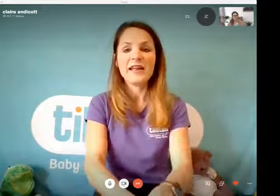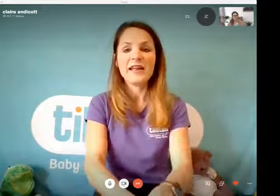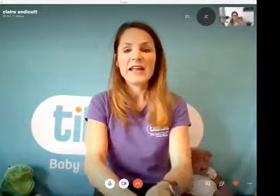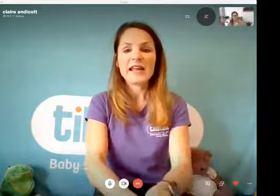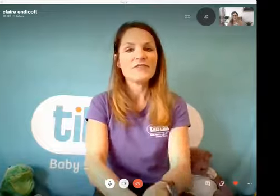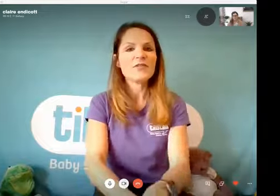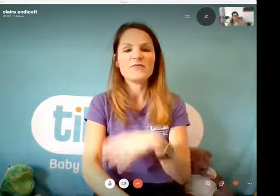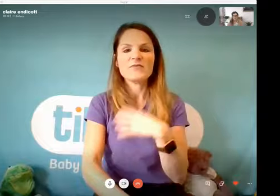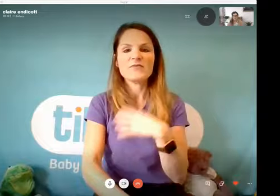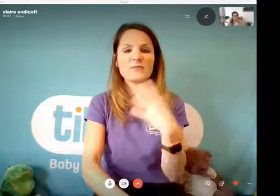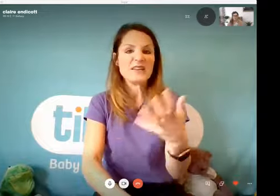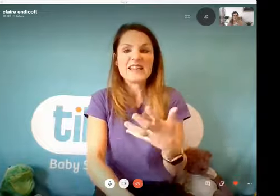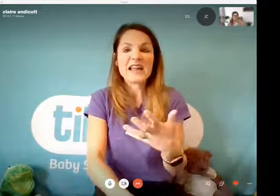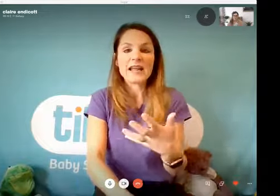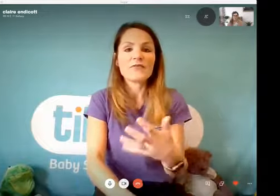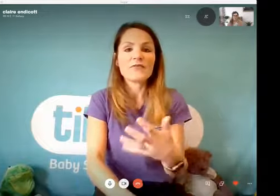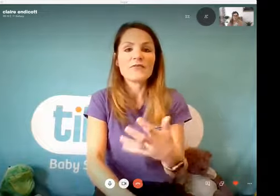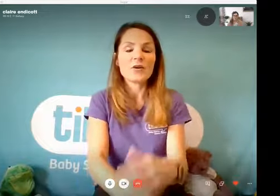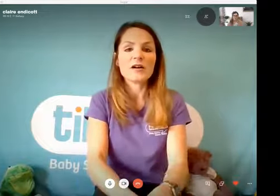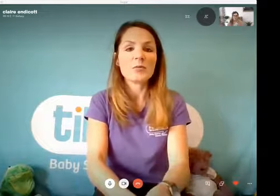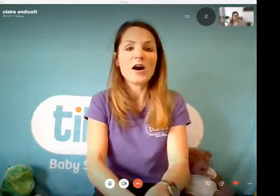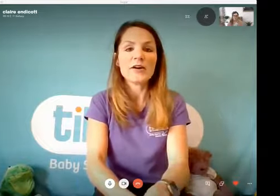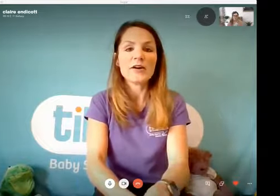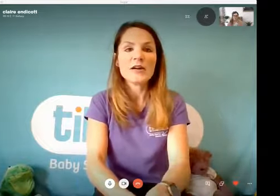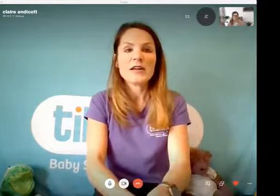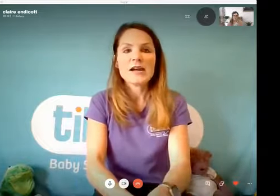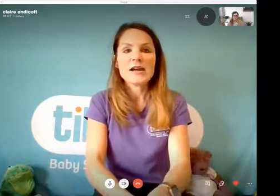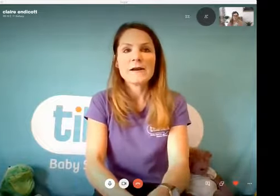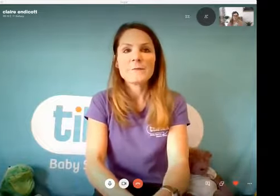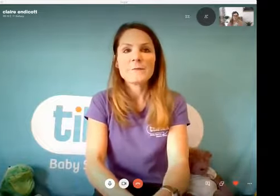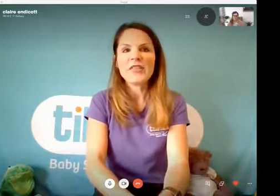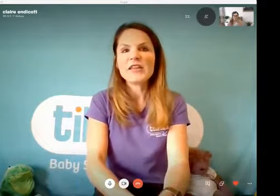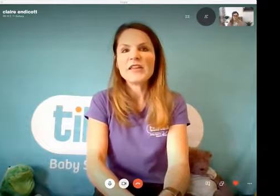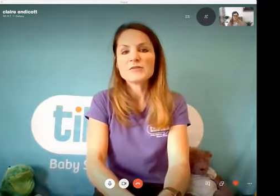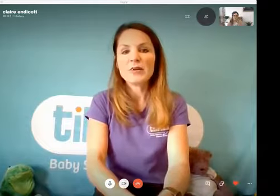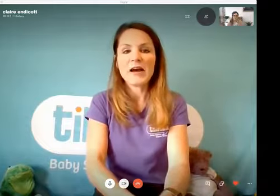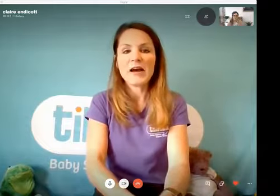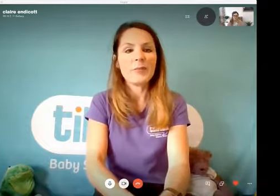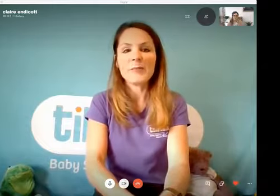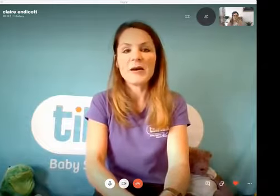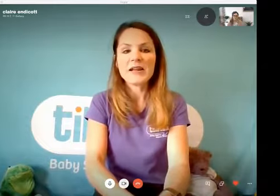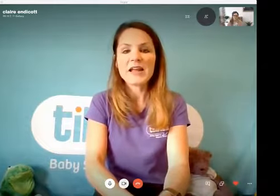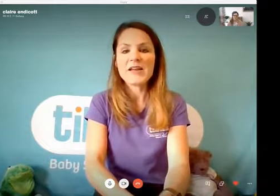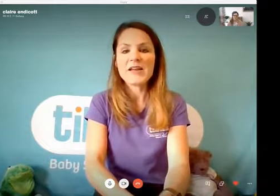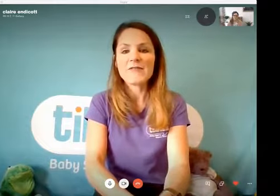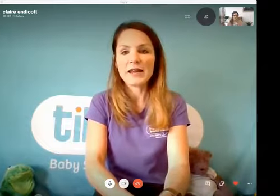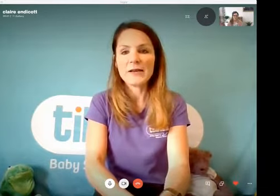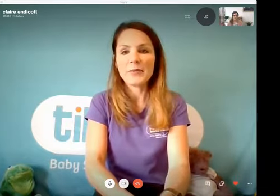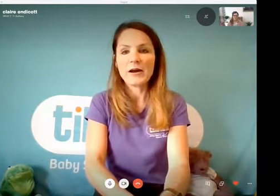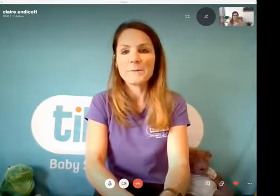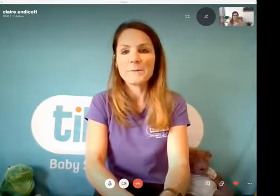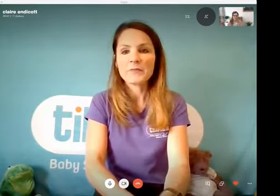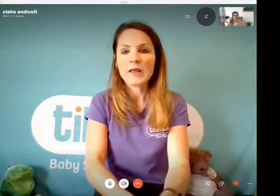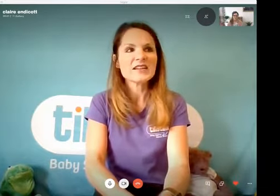they've been saying cake for quite a while. I think just play that by ear, really. But like I say, my